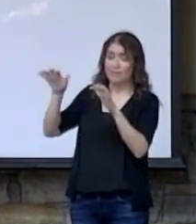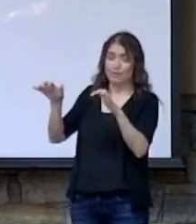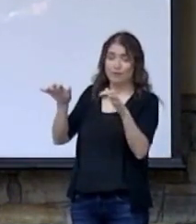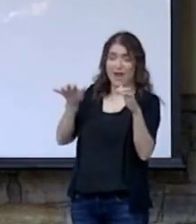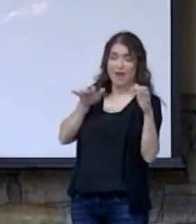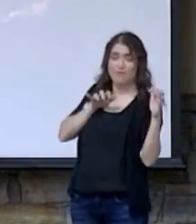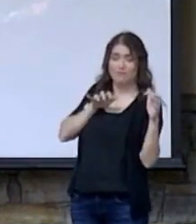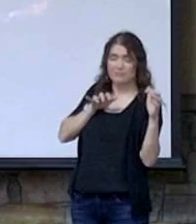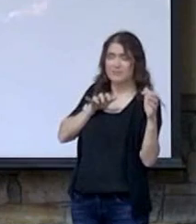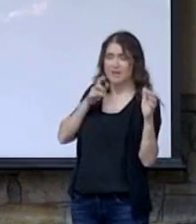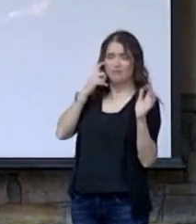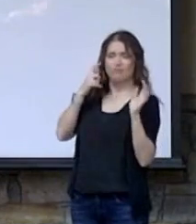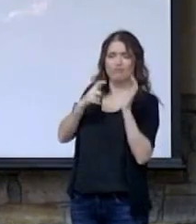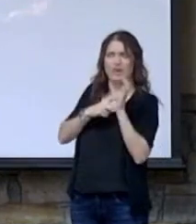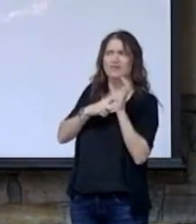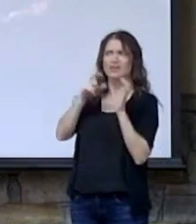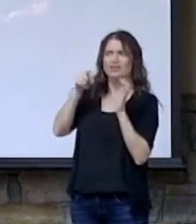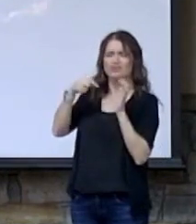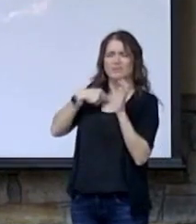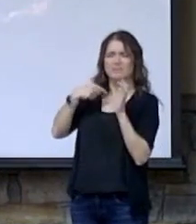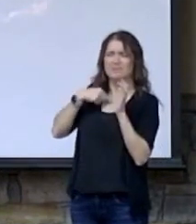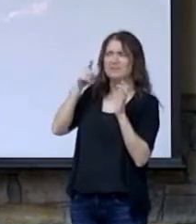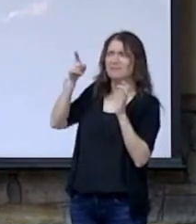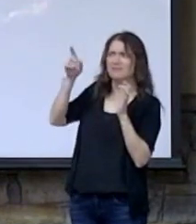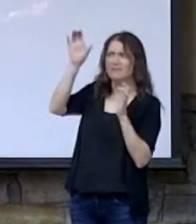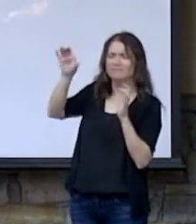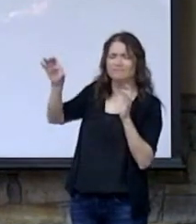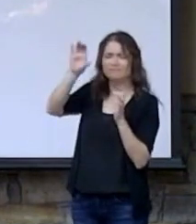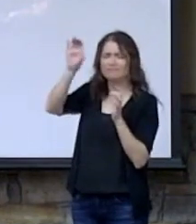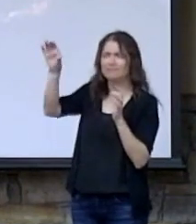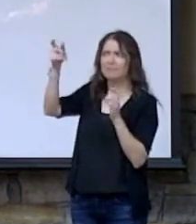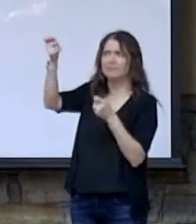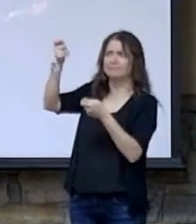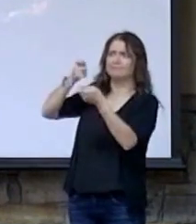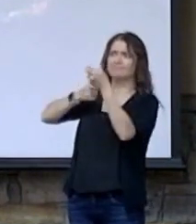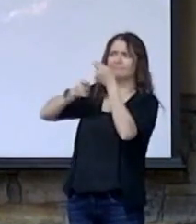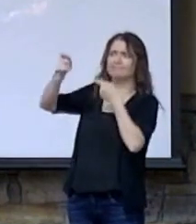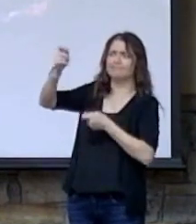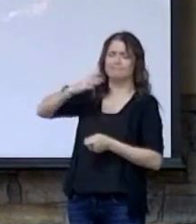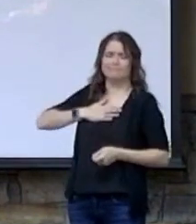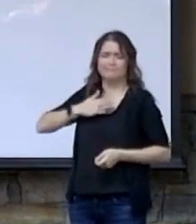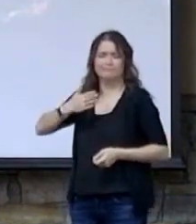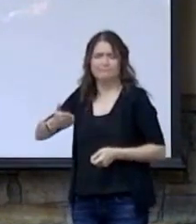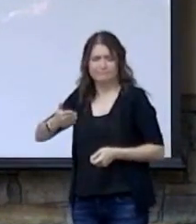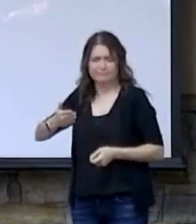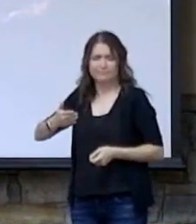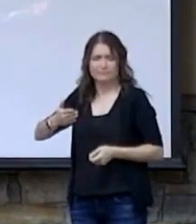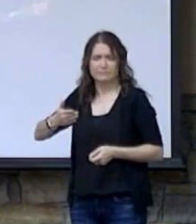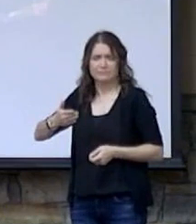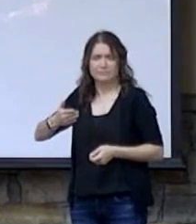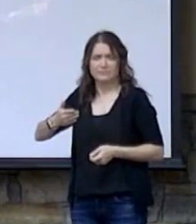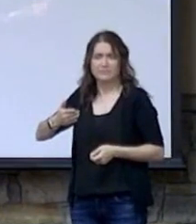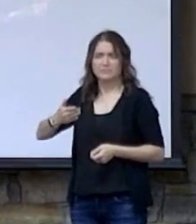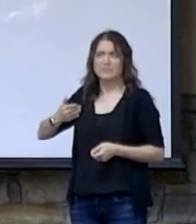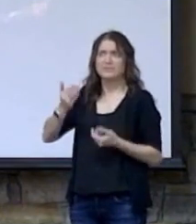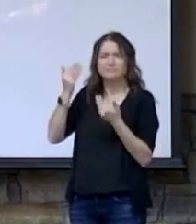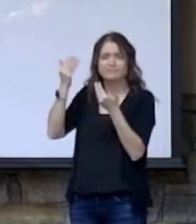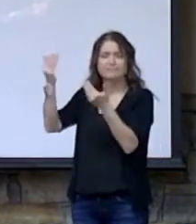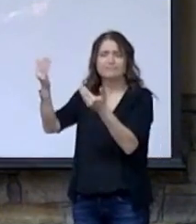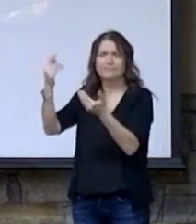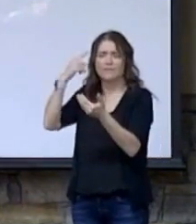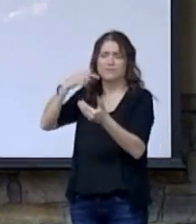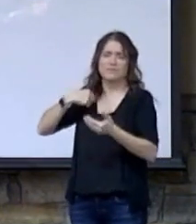have been us on that cross, but seeing God's love for us by allowing Jesus to hang on that cross in our